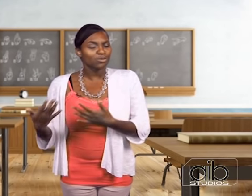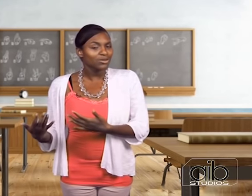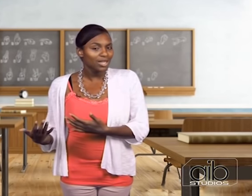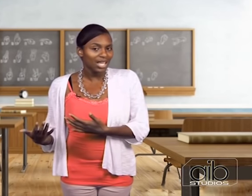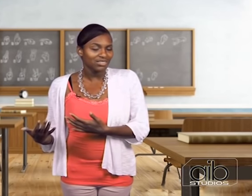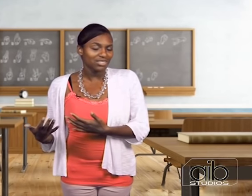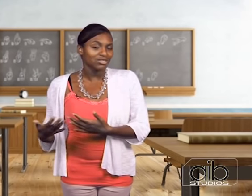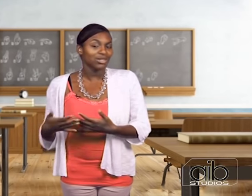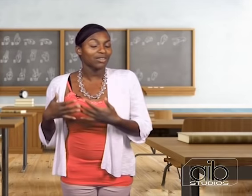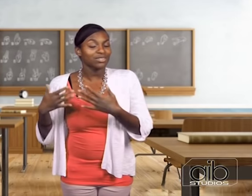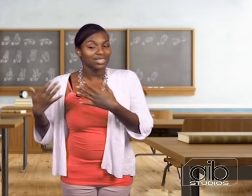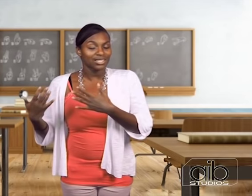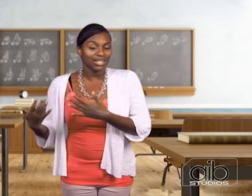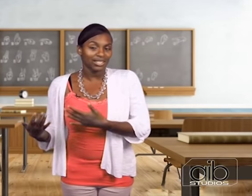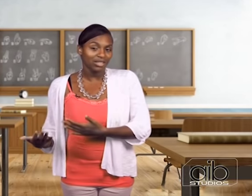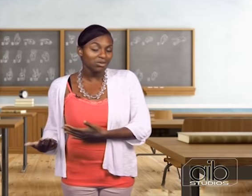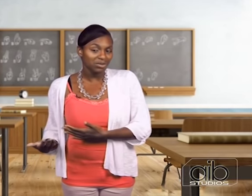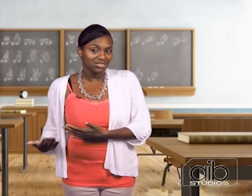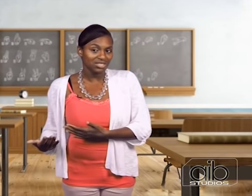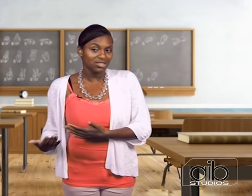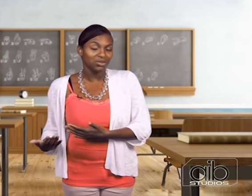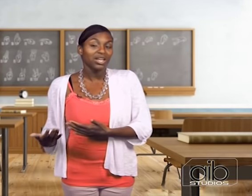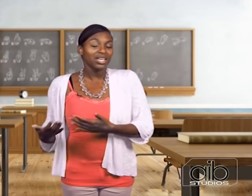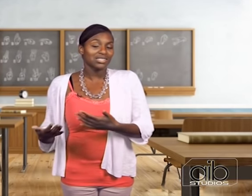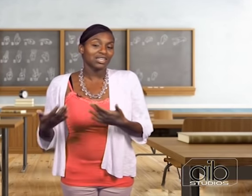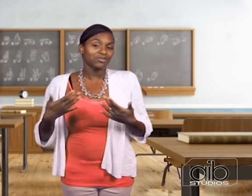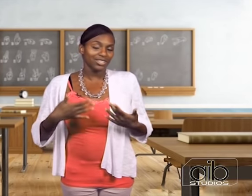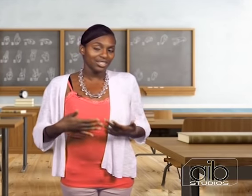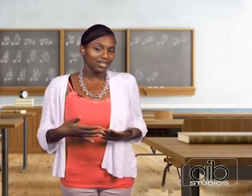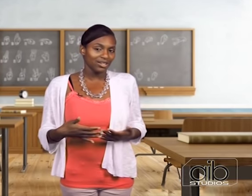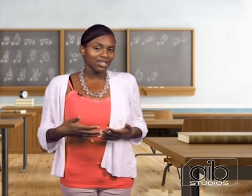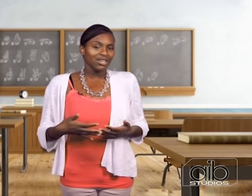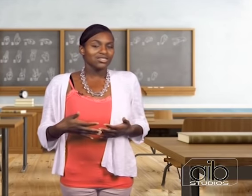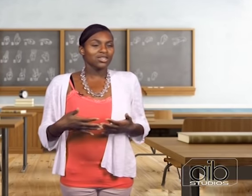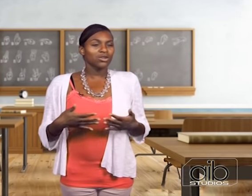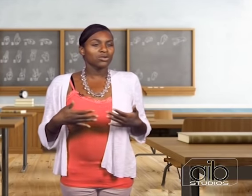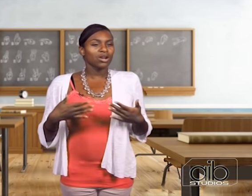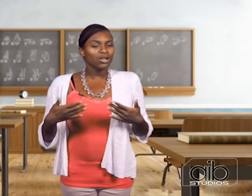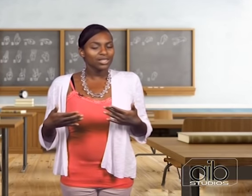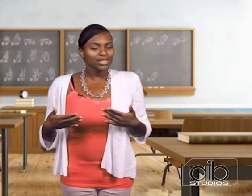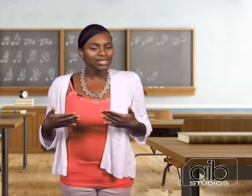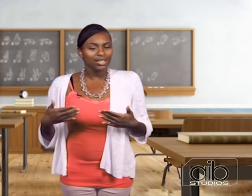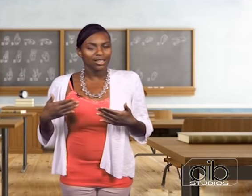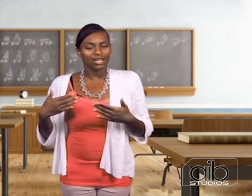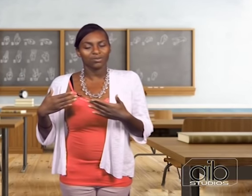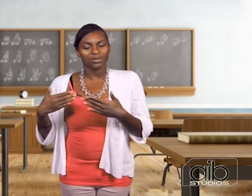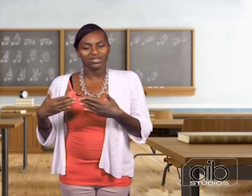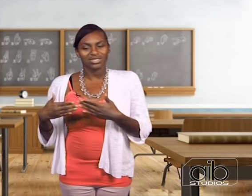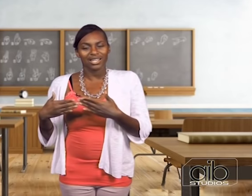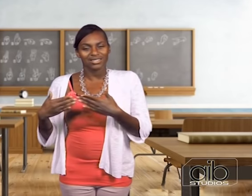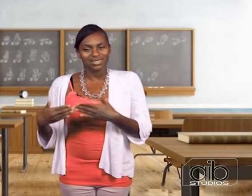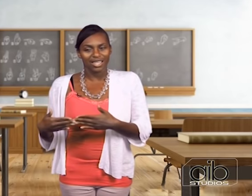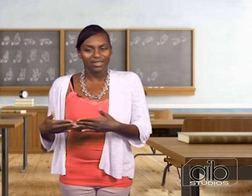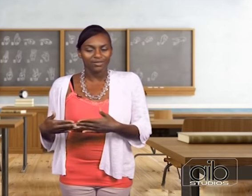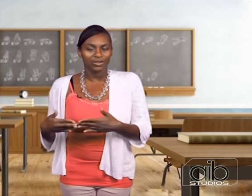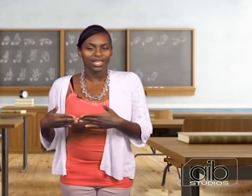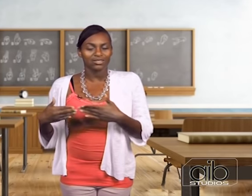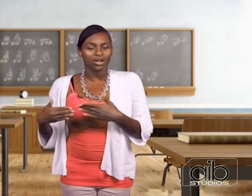normal lives and can do everything that a hearing person can do except for hear. So calling a person that is deaf or that's hard